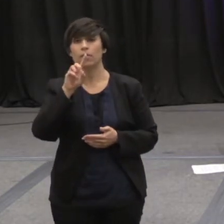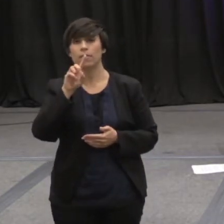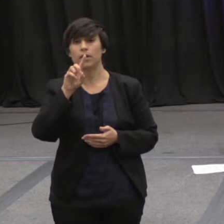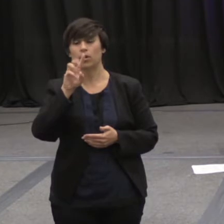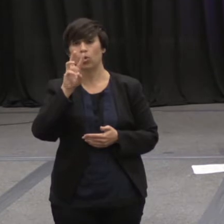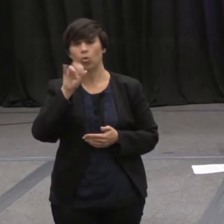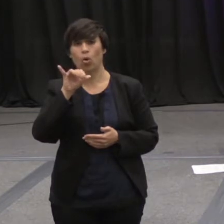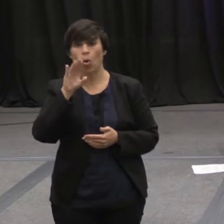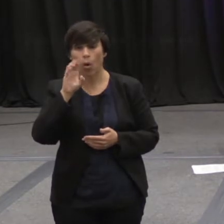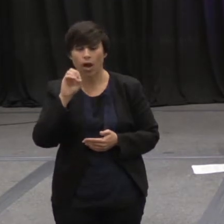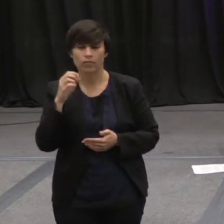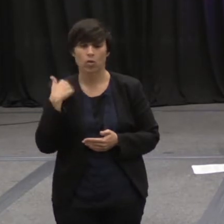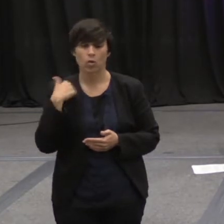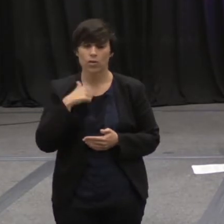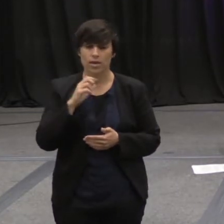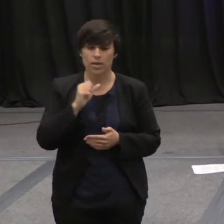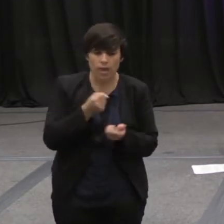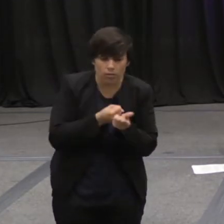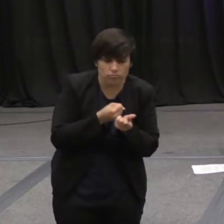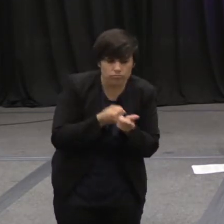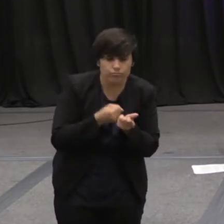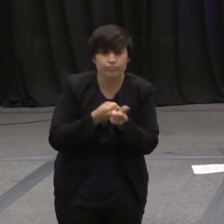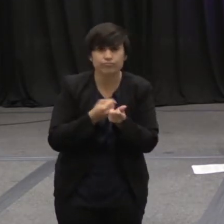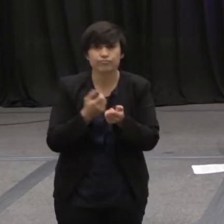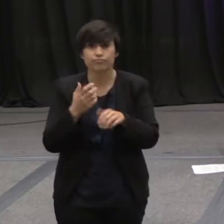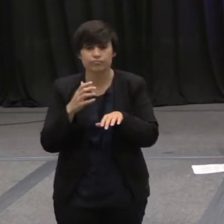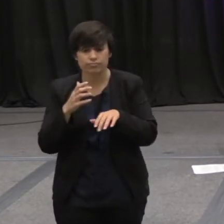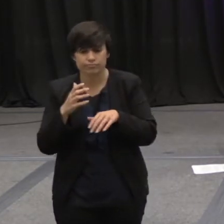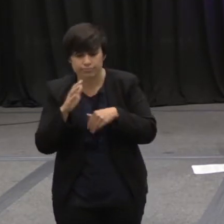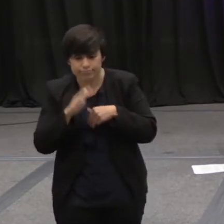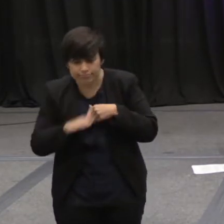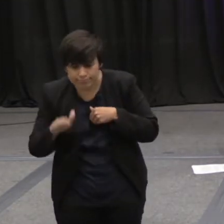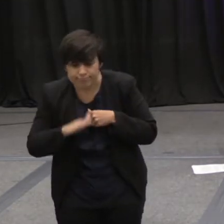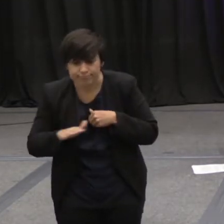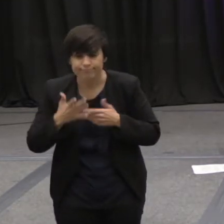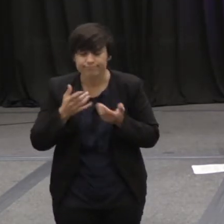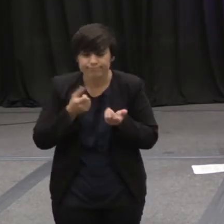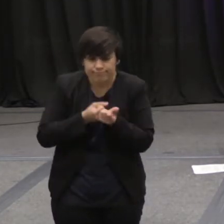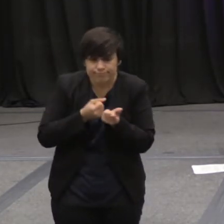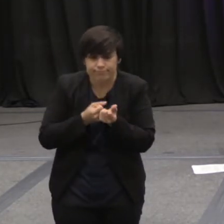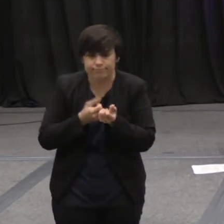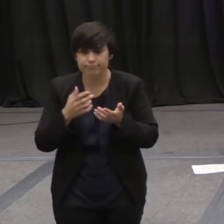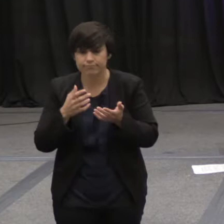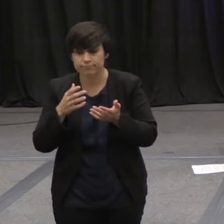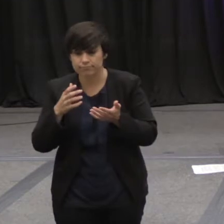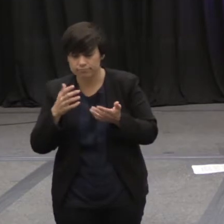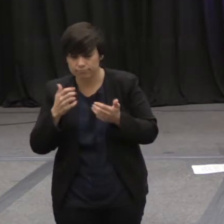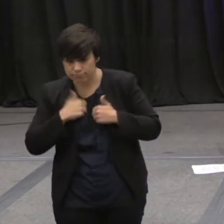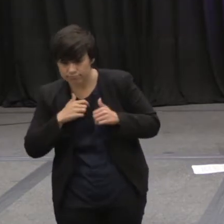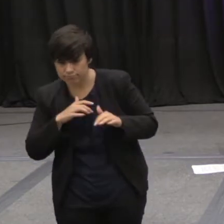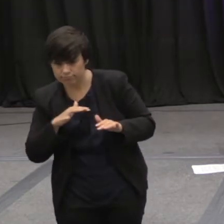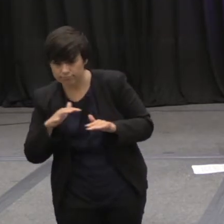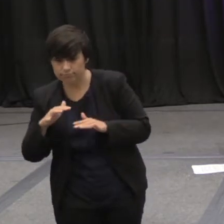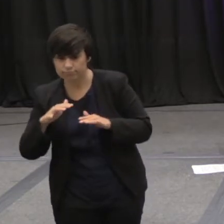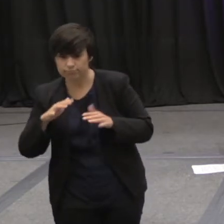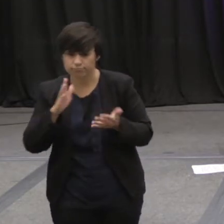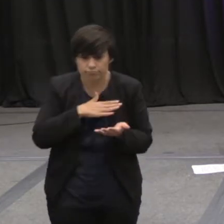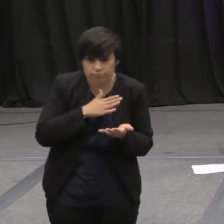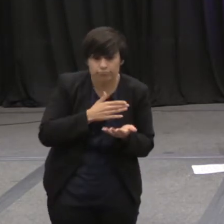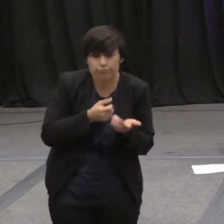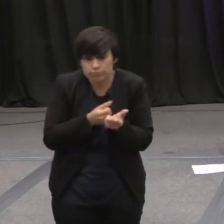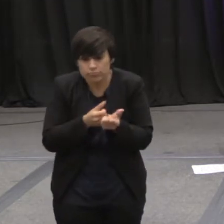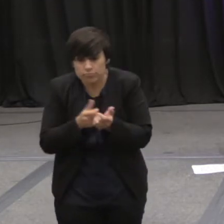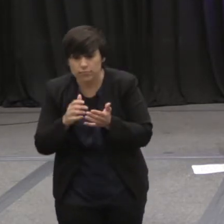the back some, walk some, tub some, shower some, nap some, chant some,